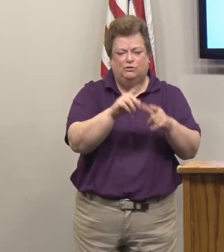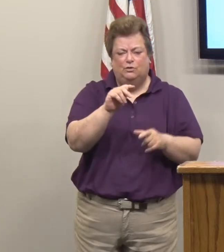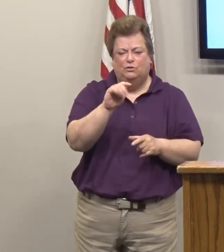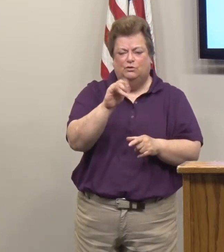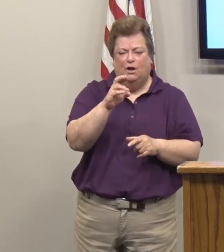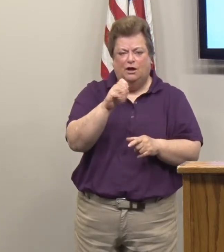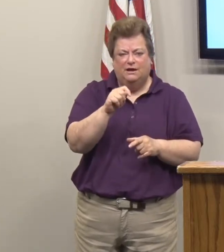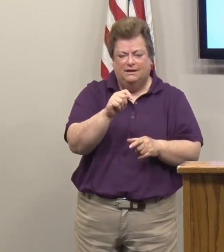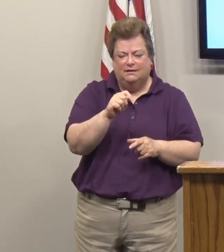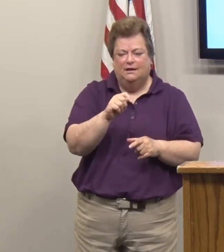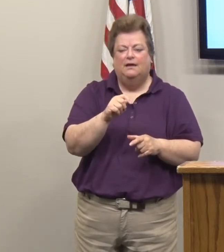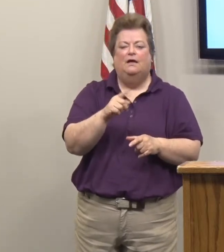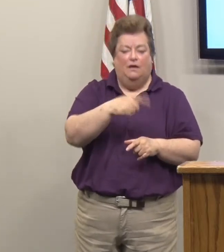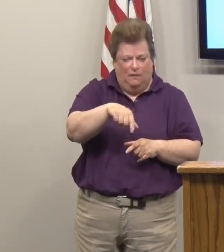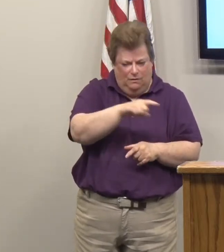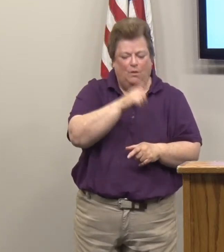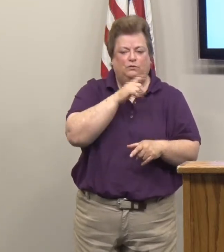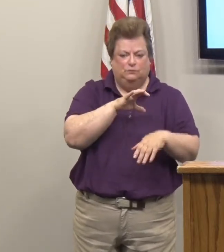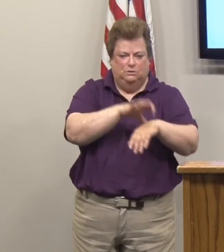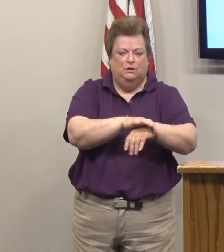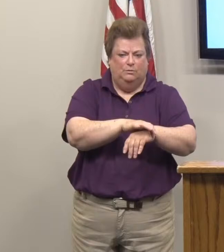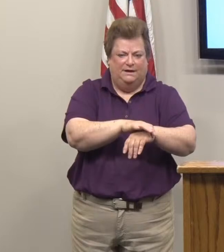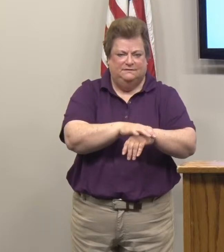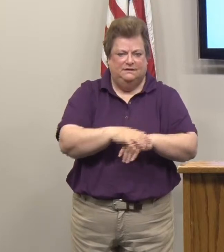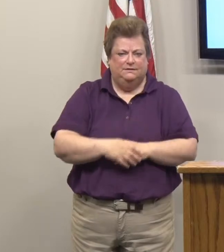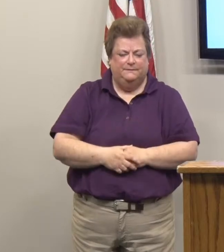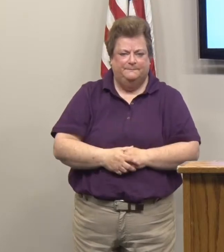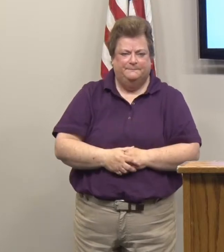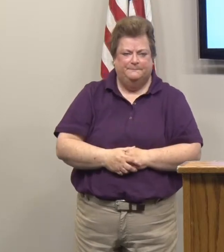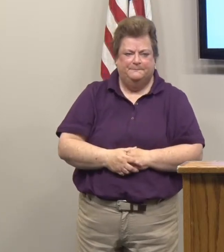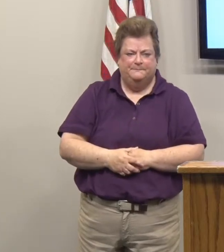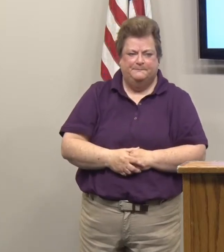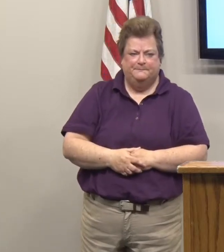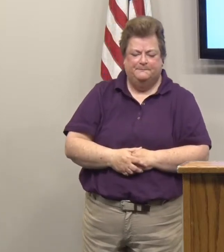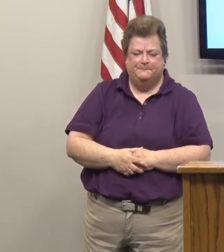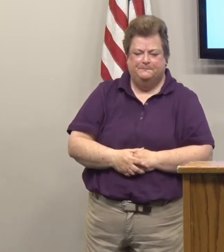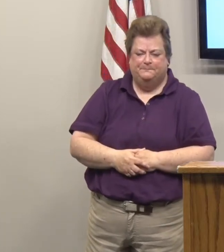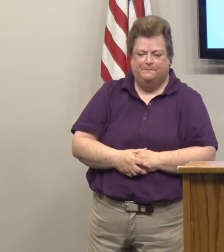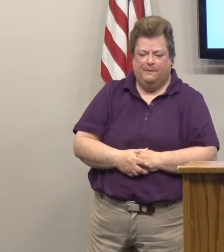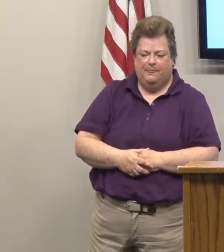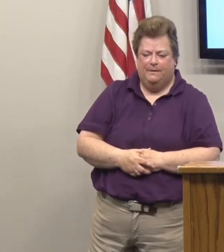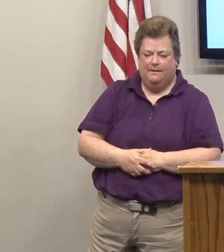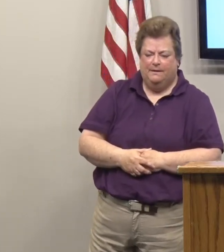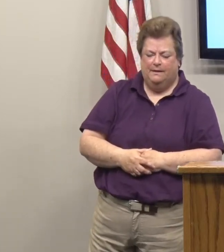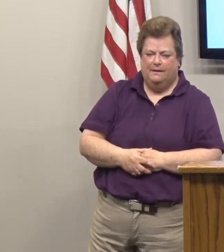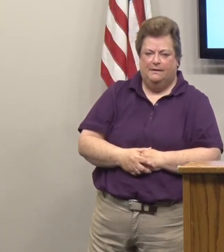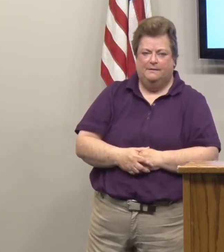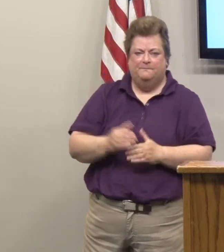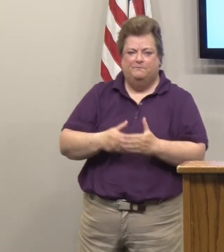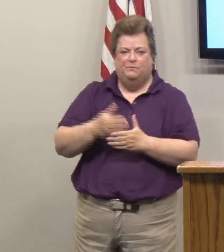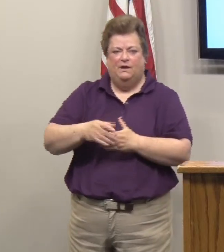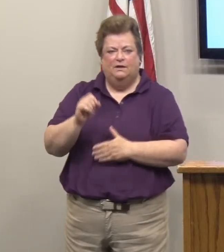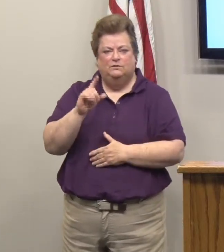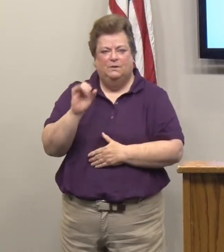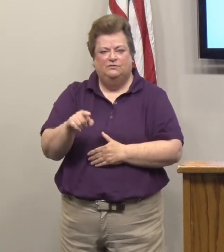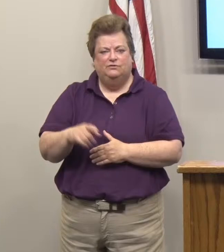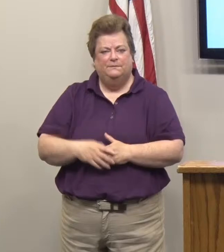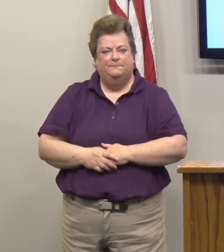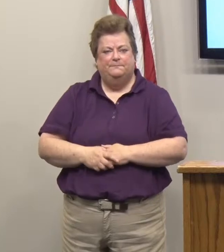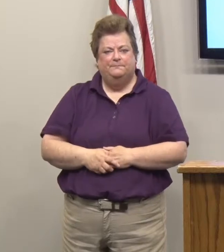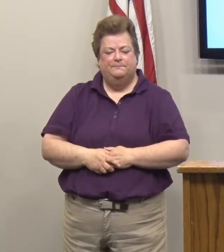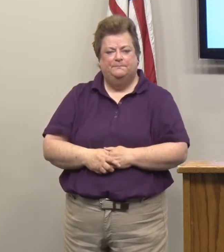protect them. When a smaller subset of people who did not go home after the rally ended instead moved